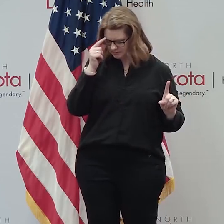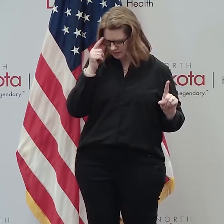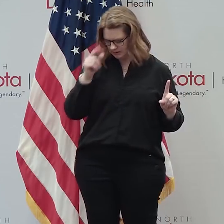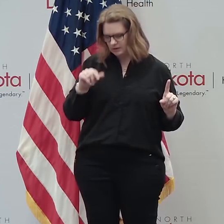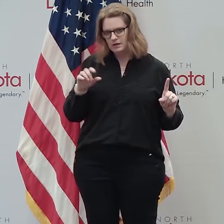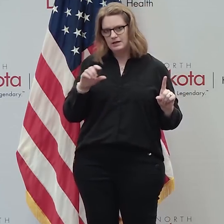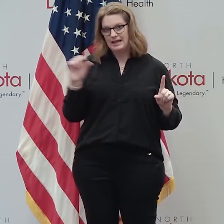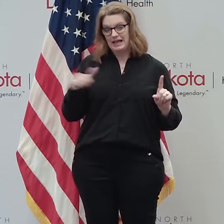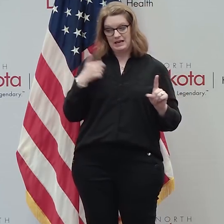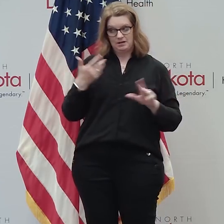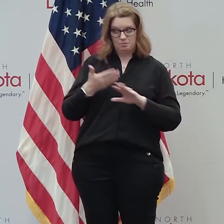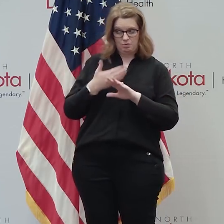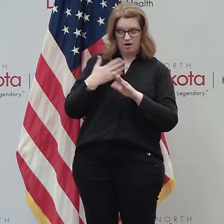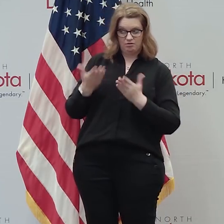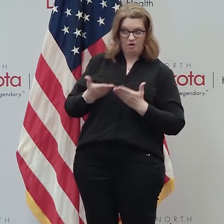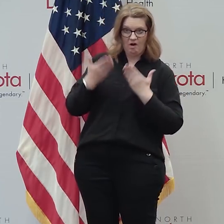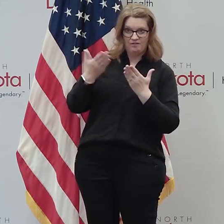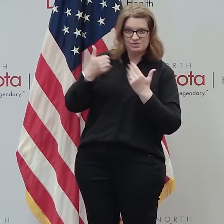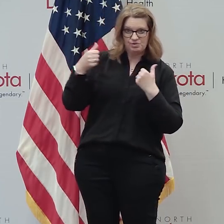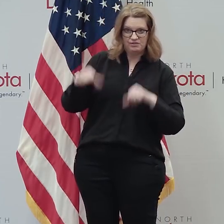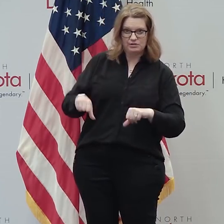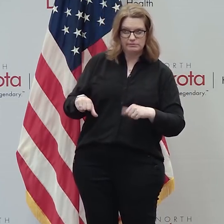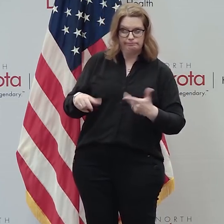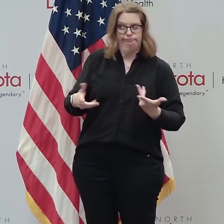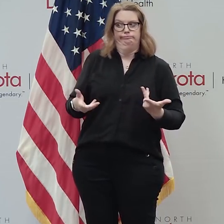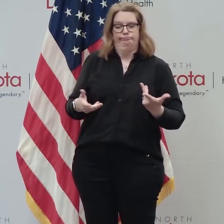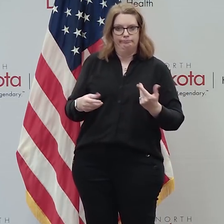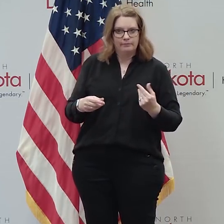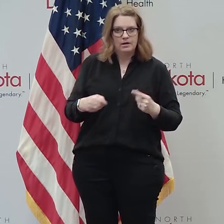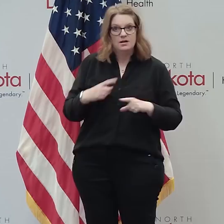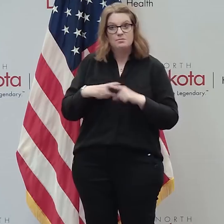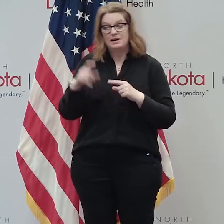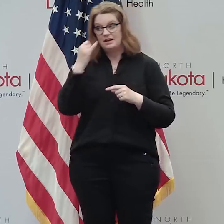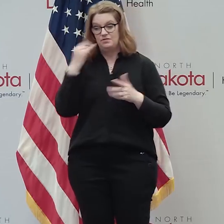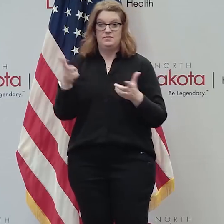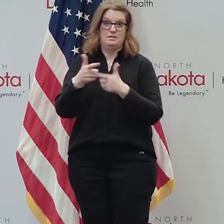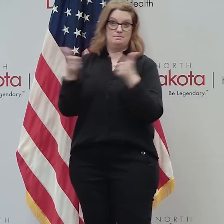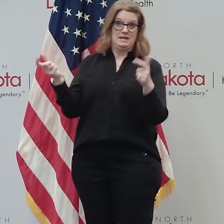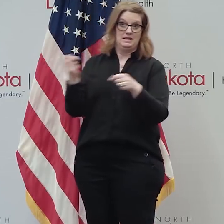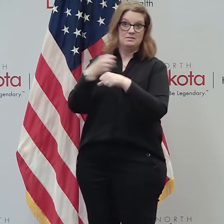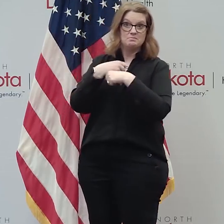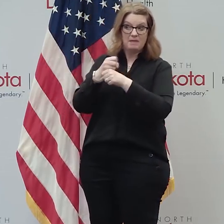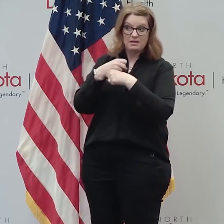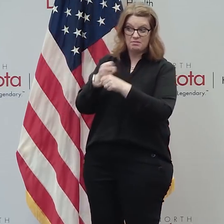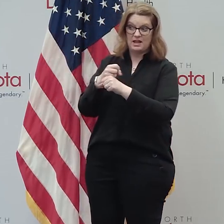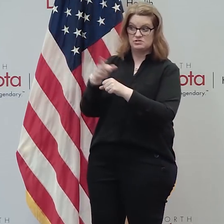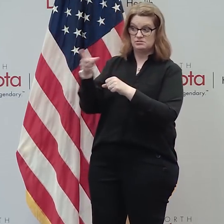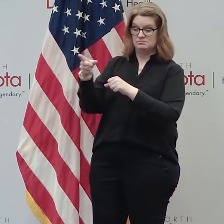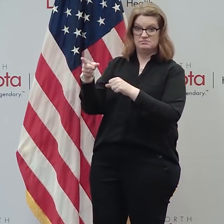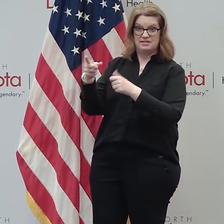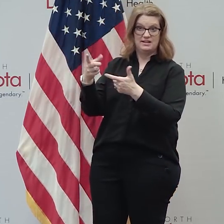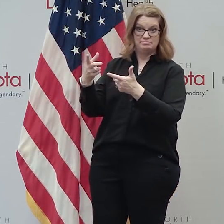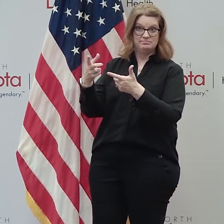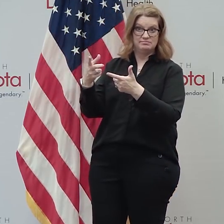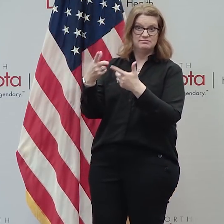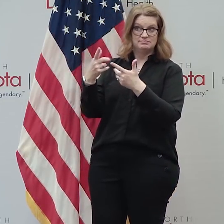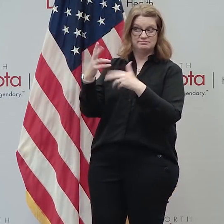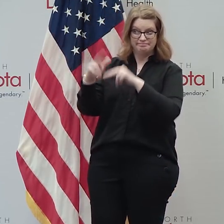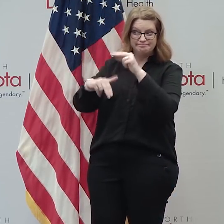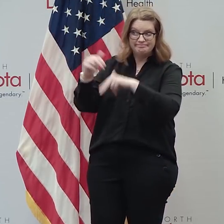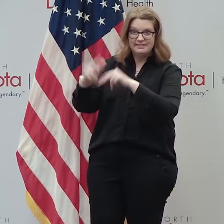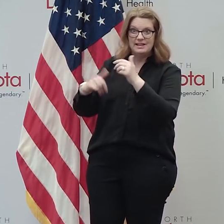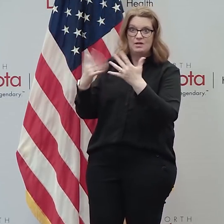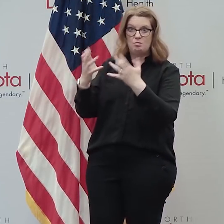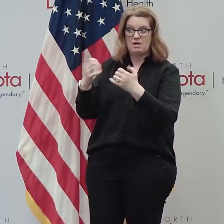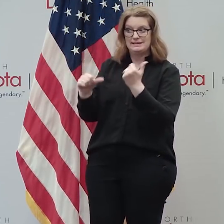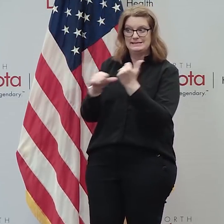any prior offers or refusals, but if we have large manufacturing plants that want assistance on testing, we want to